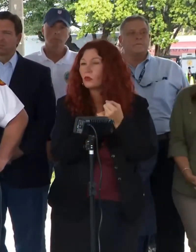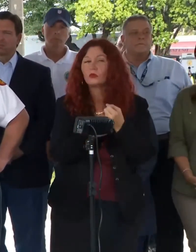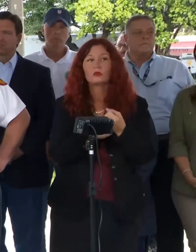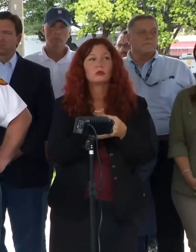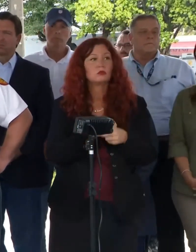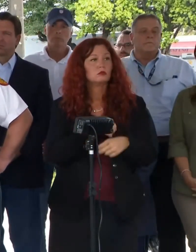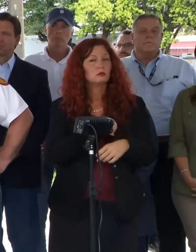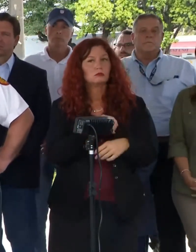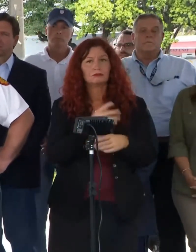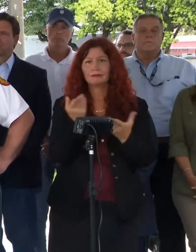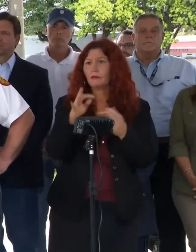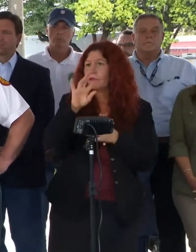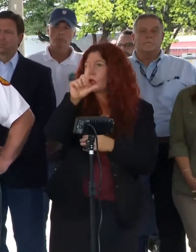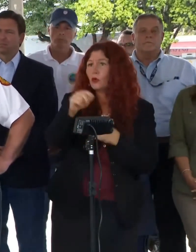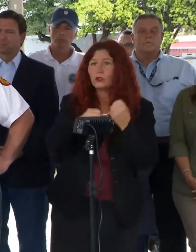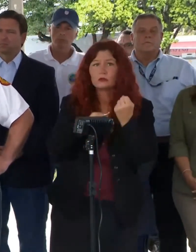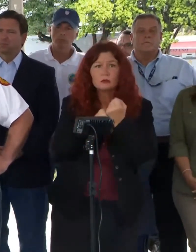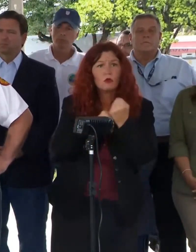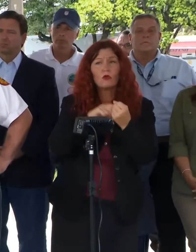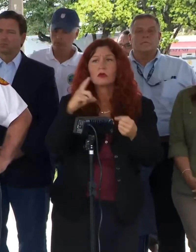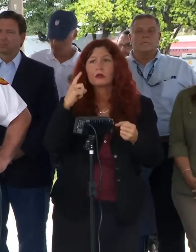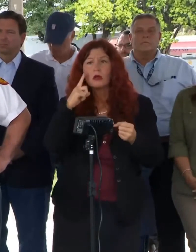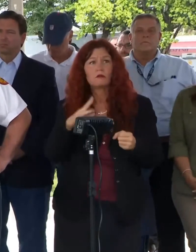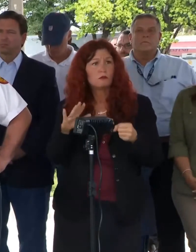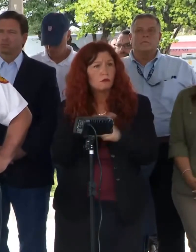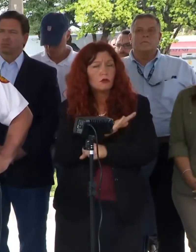the federal on standby, and we will continue to move through.